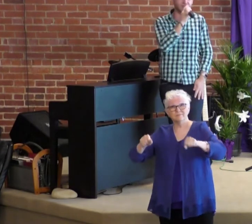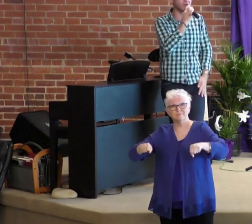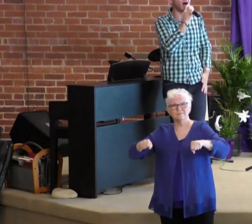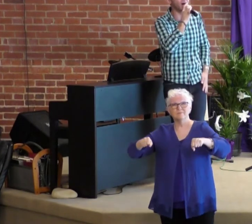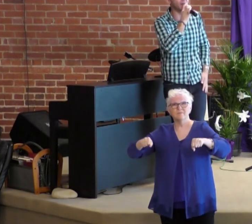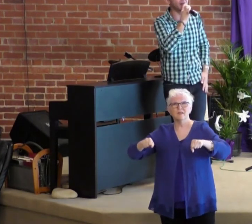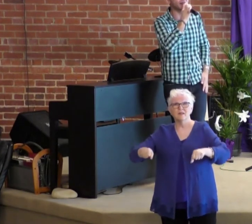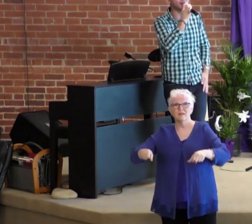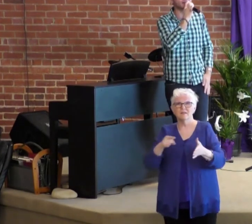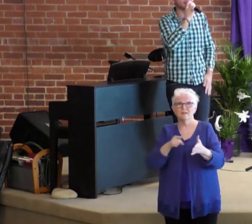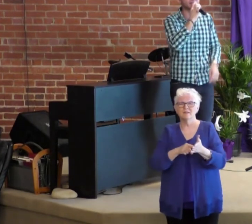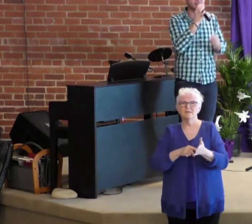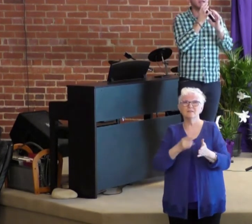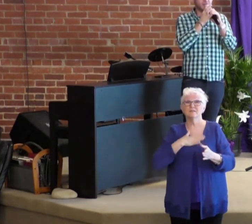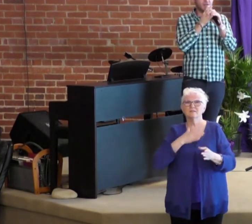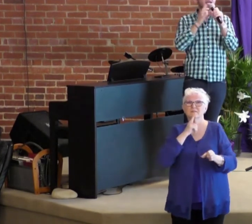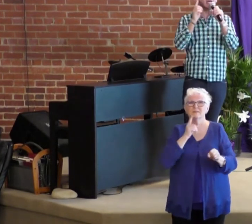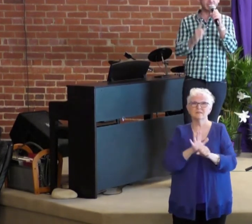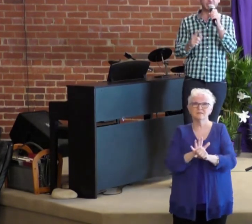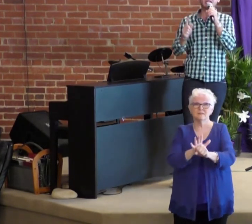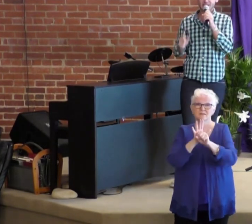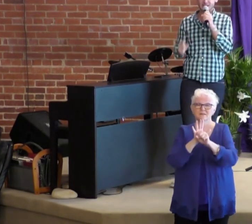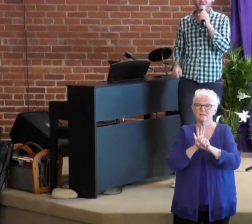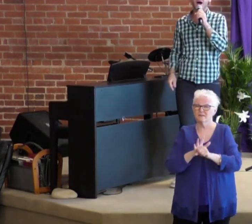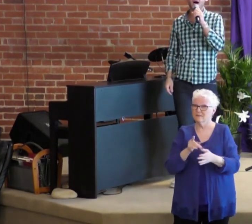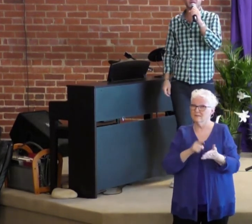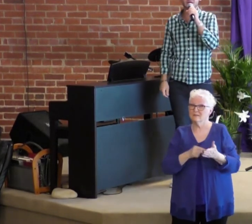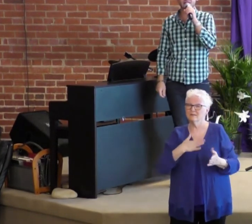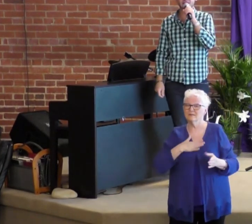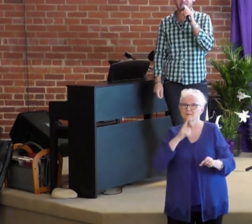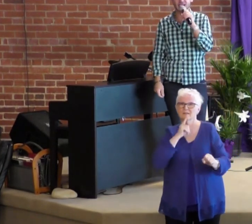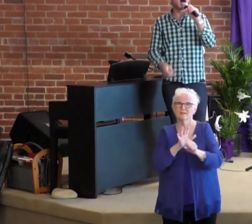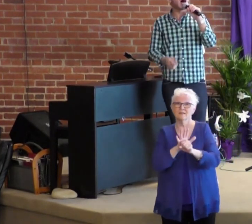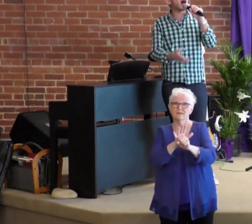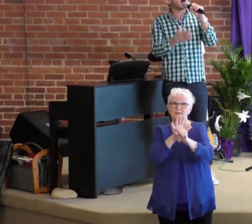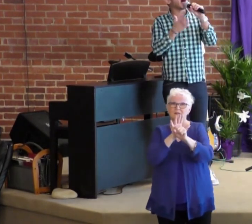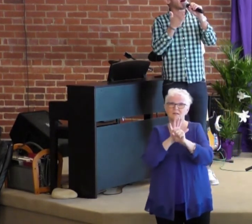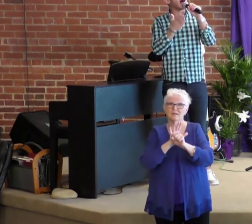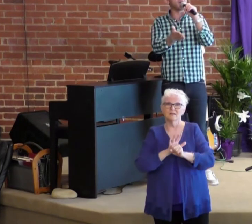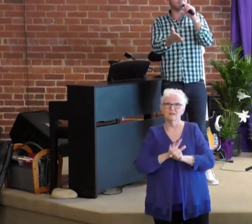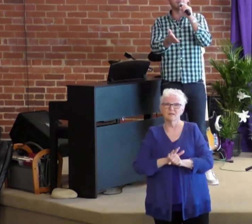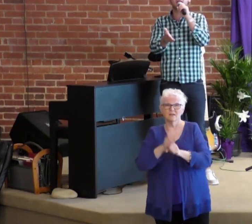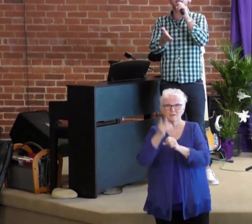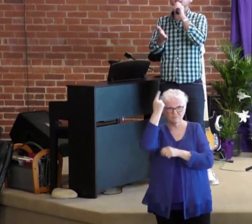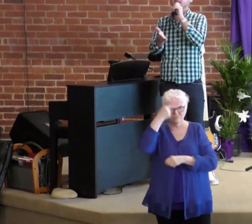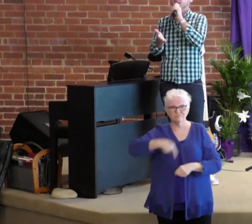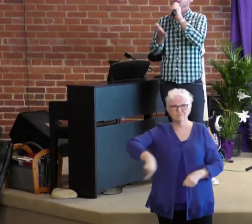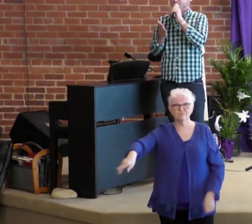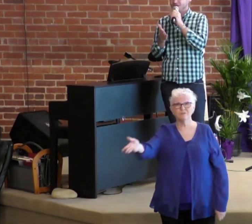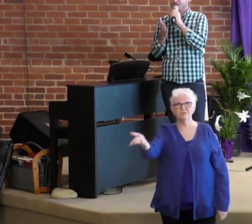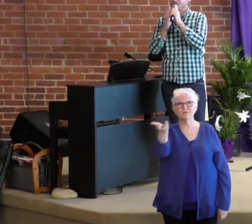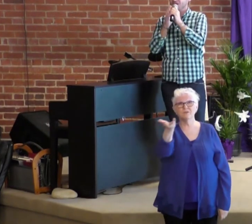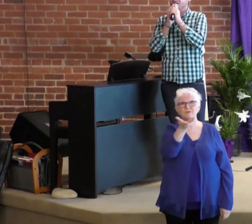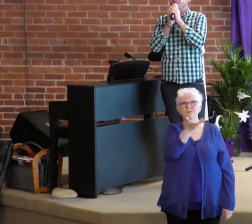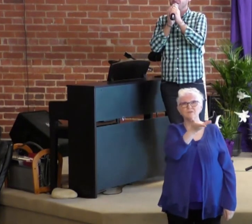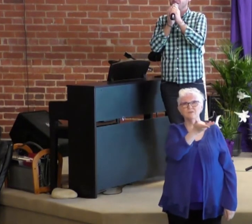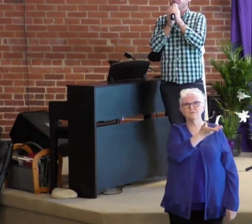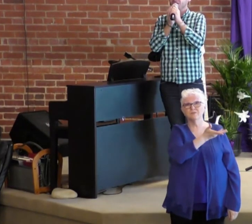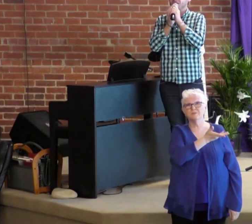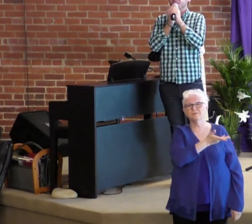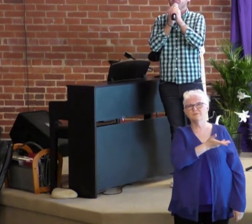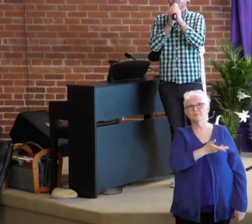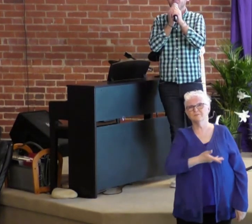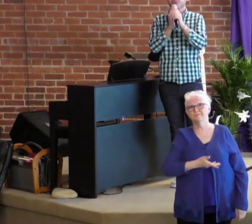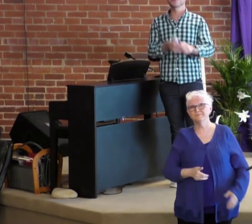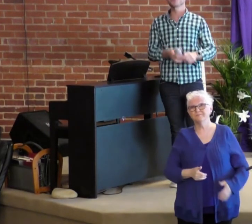This is the promise. This is the promise I've made to you.